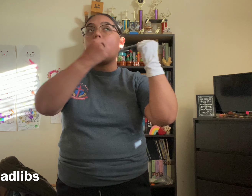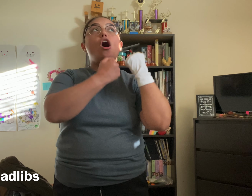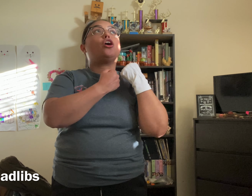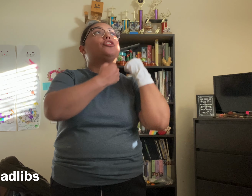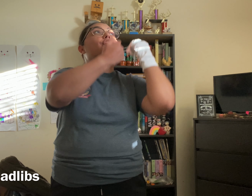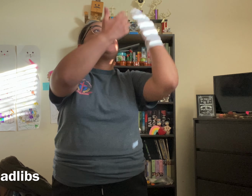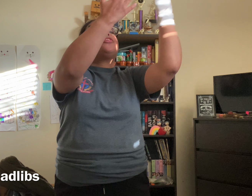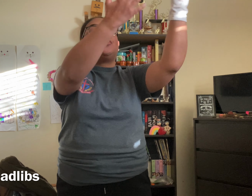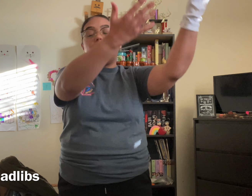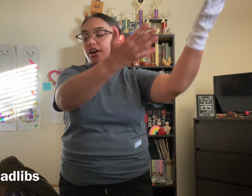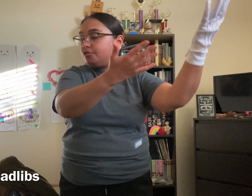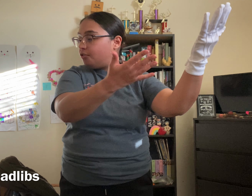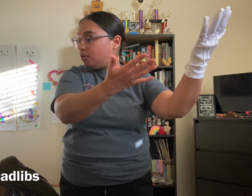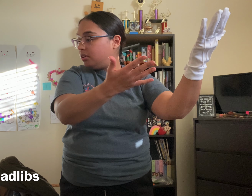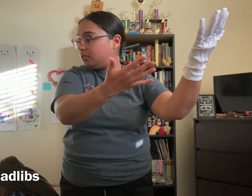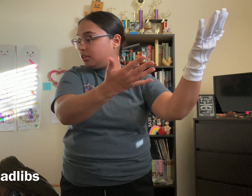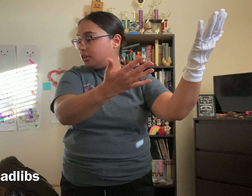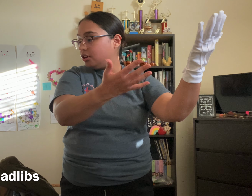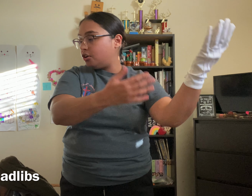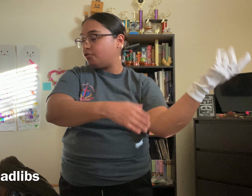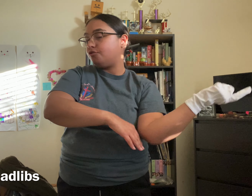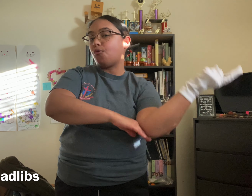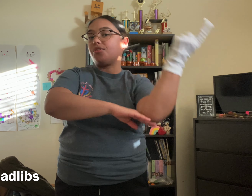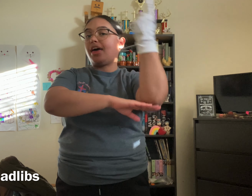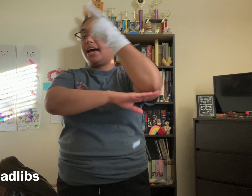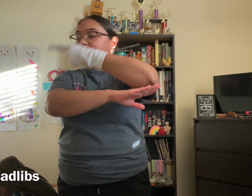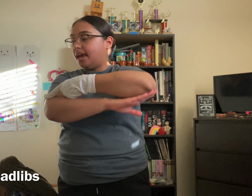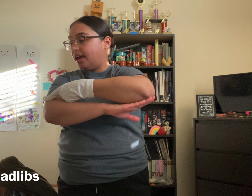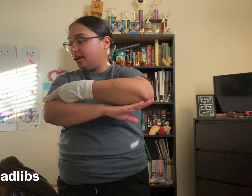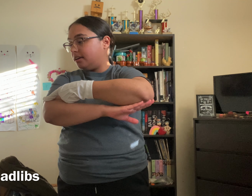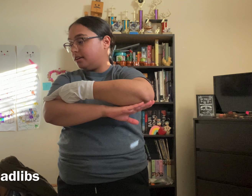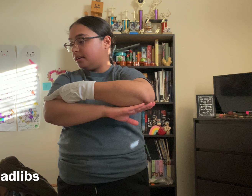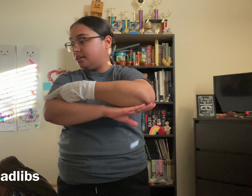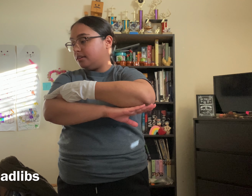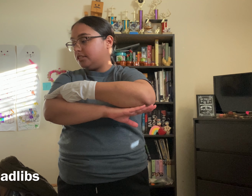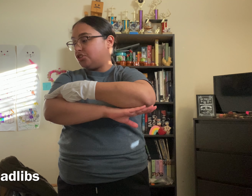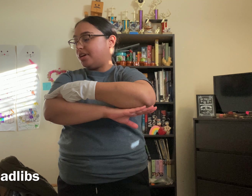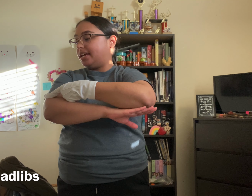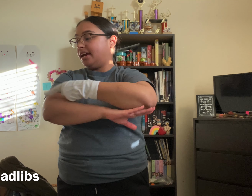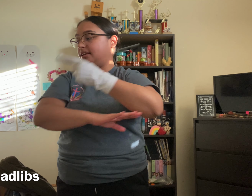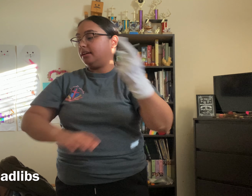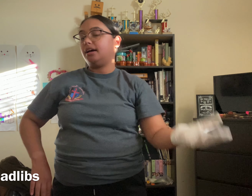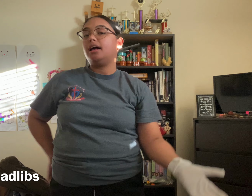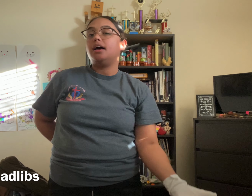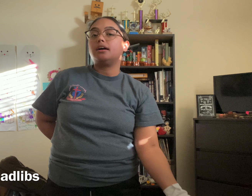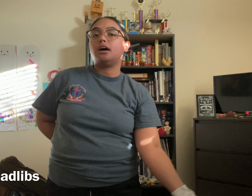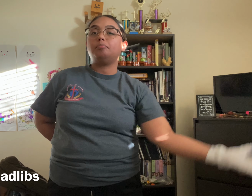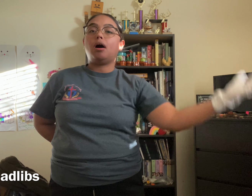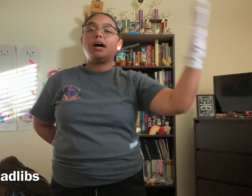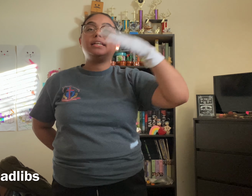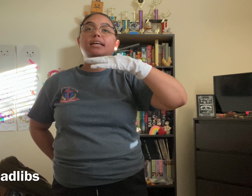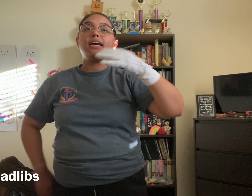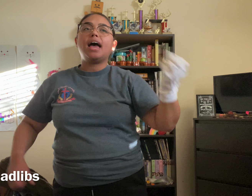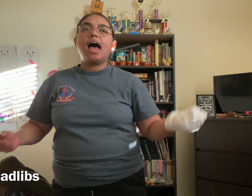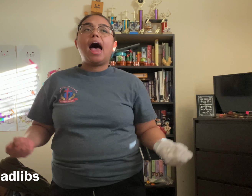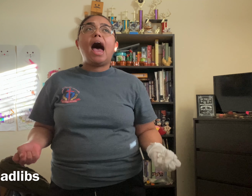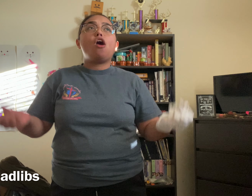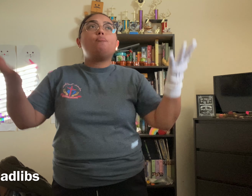are thankful for that day? Let's do that again. Come on. How